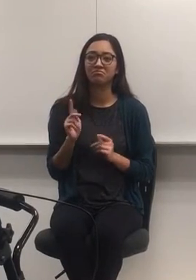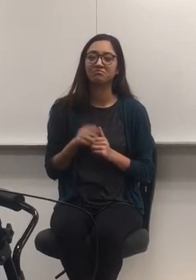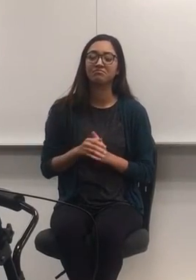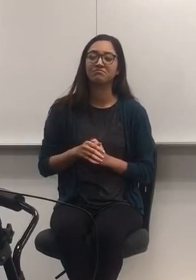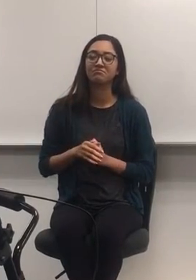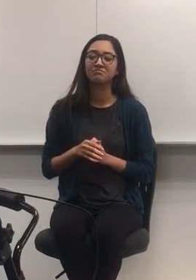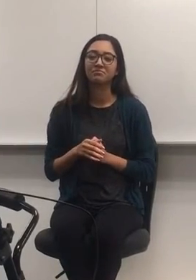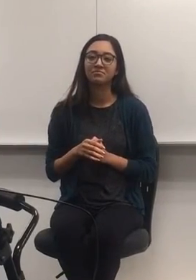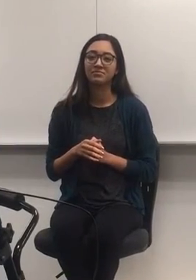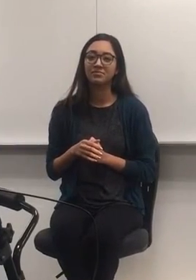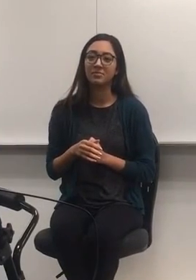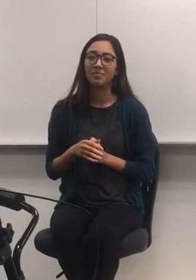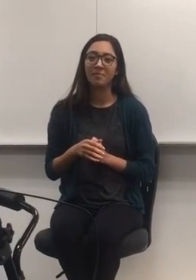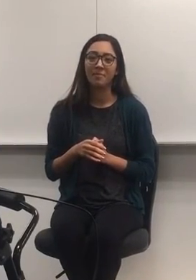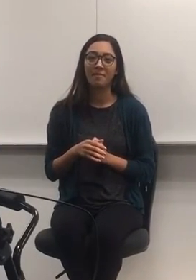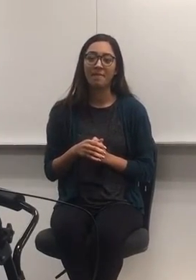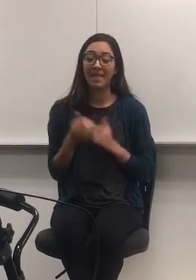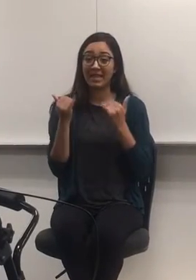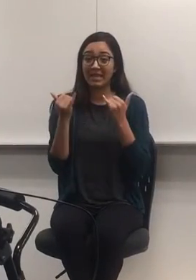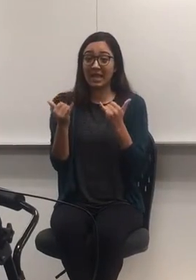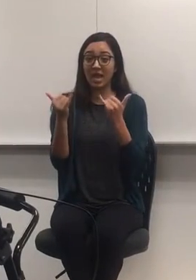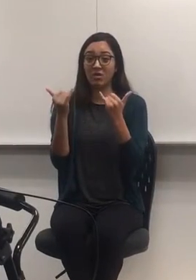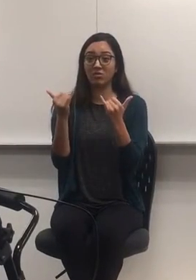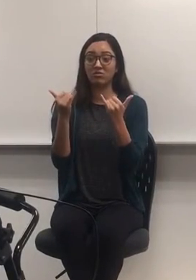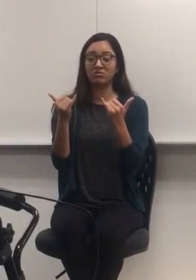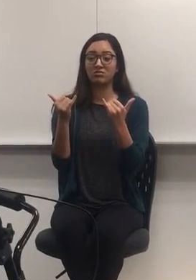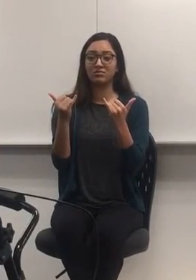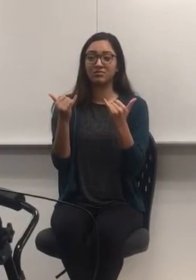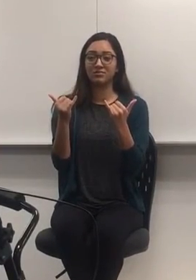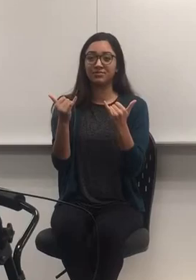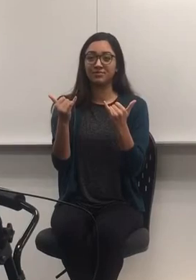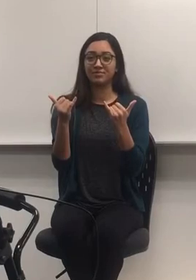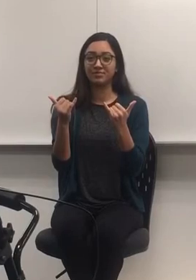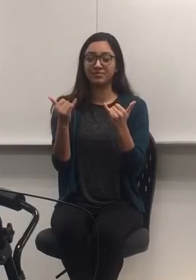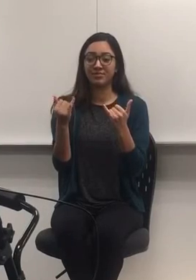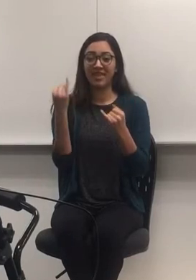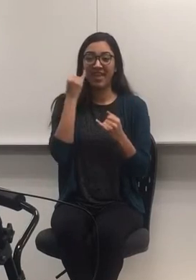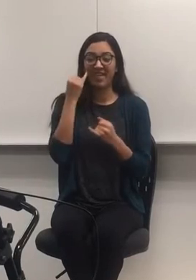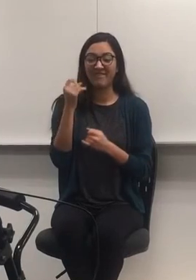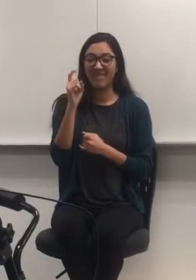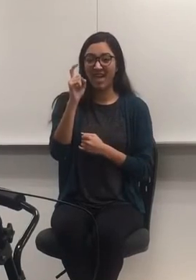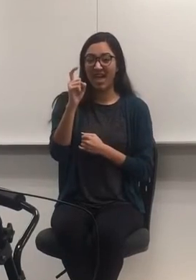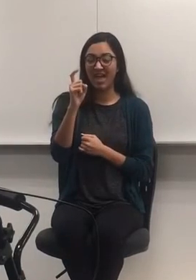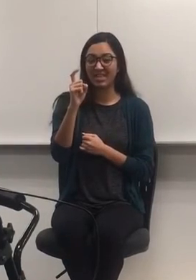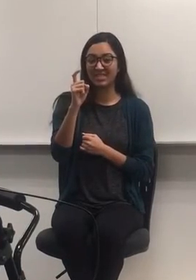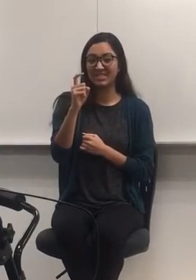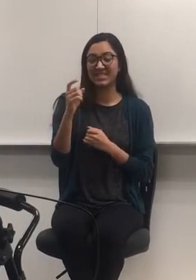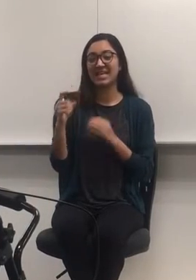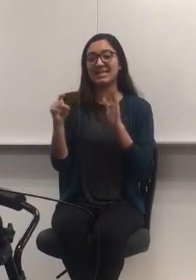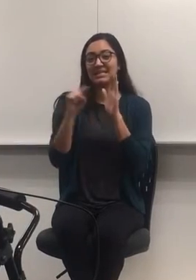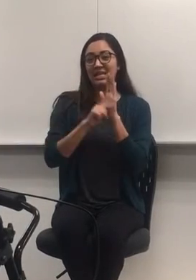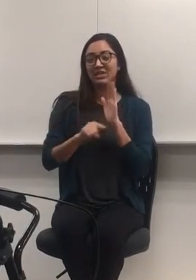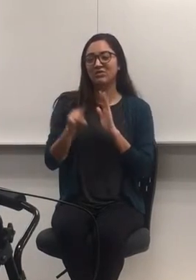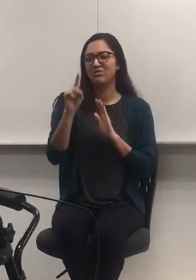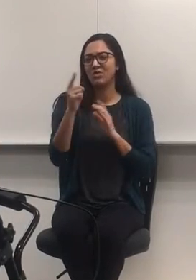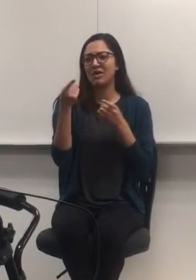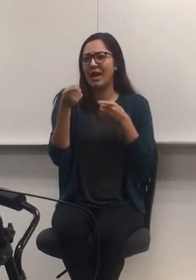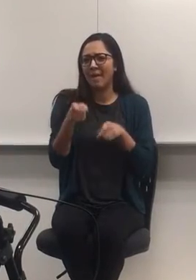Okay? Now, what happens if x is negative 1, everybody? What is negative